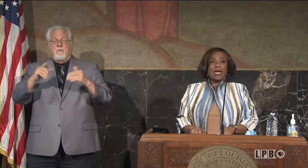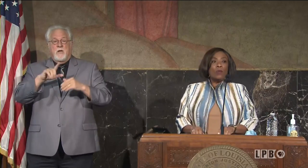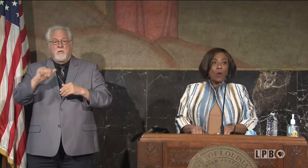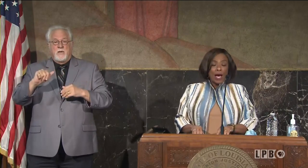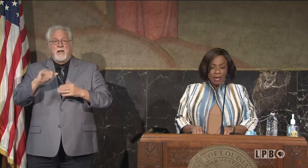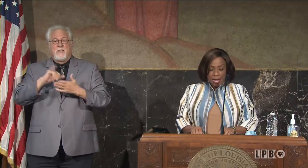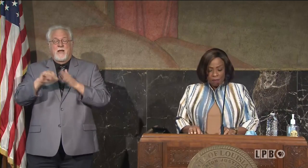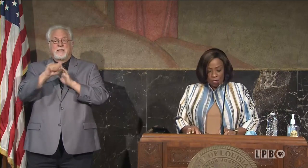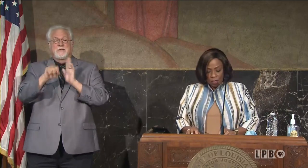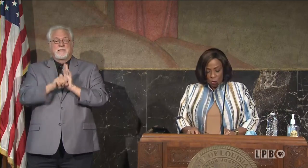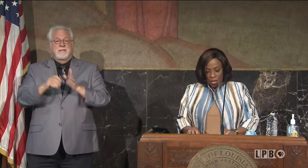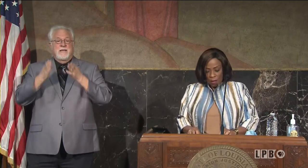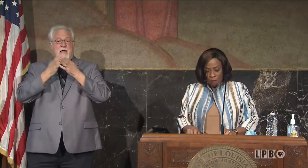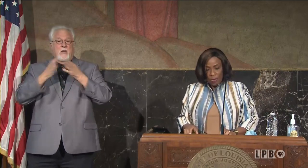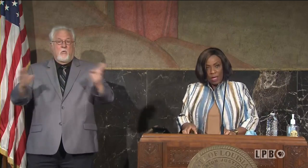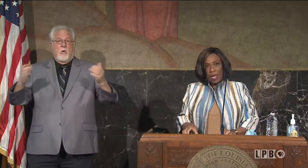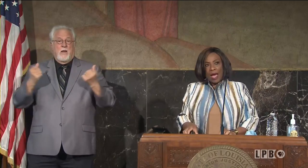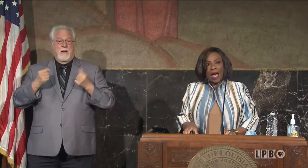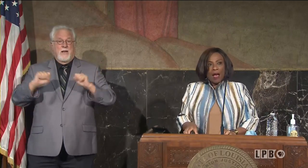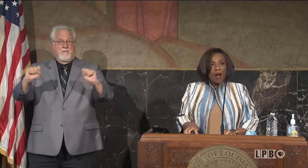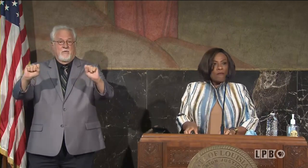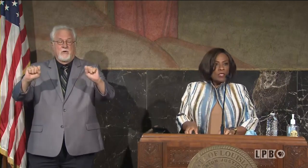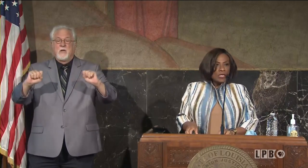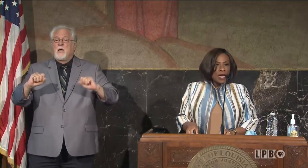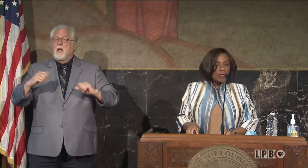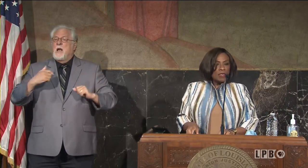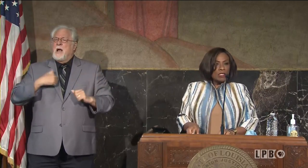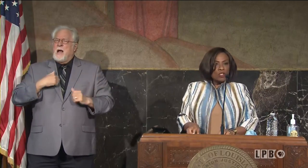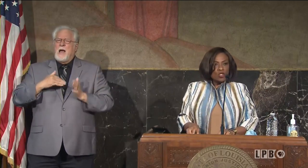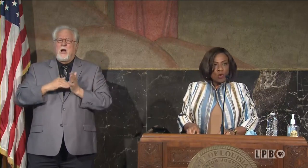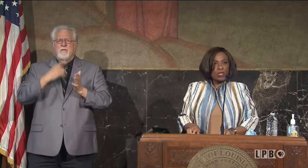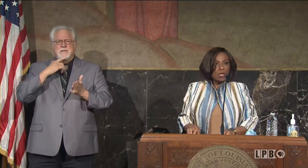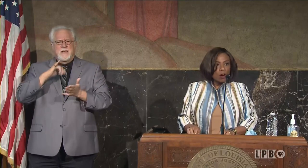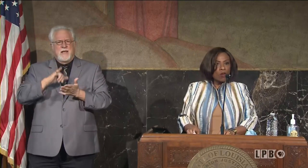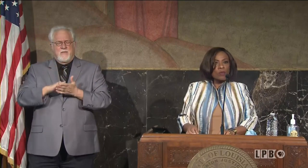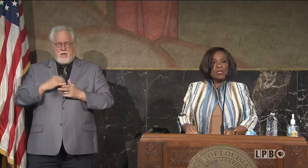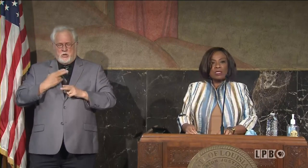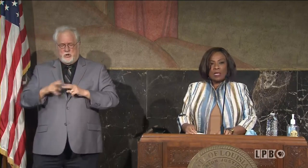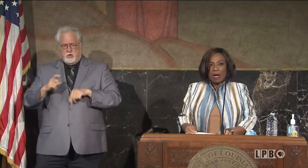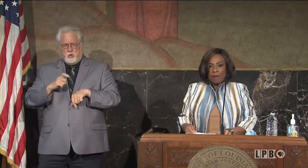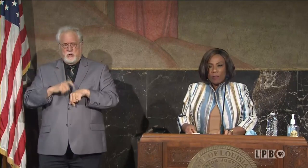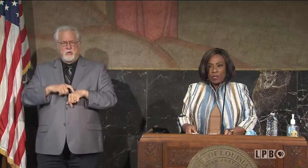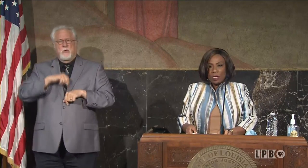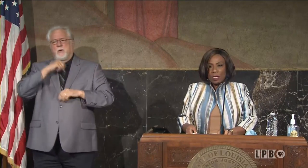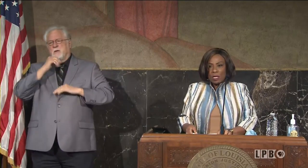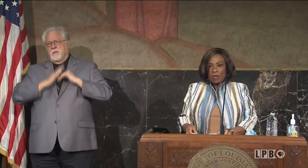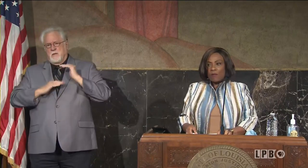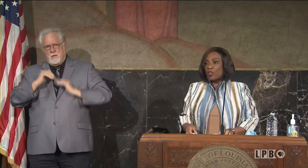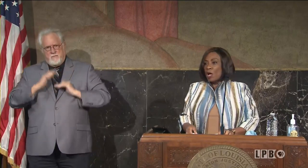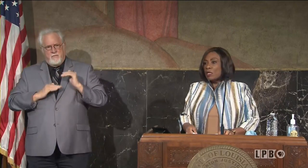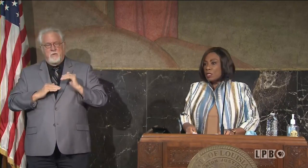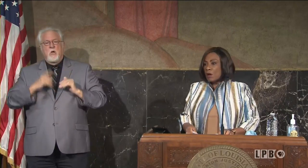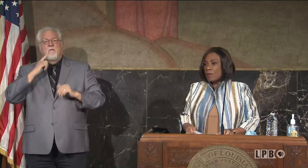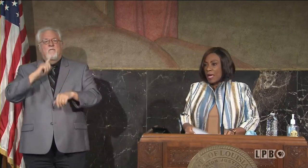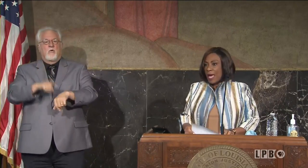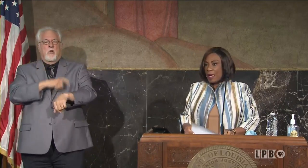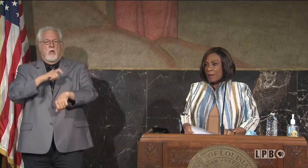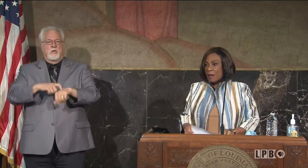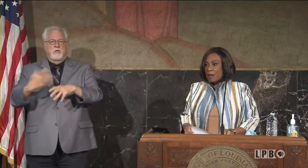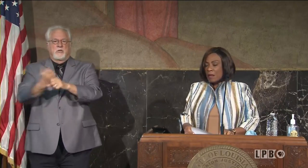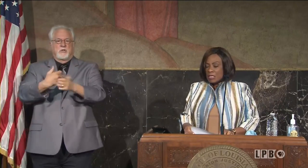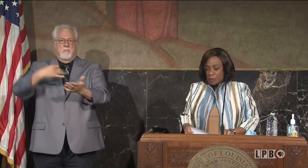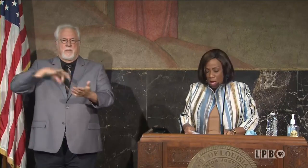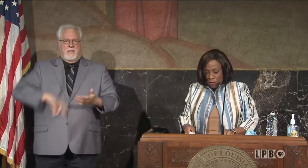a statewide effort as well. I often say this is short-term discomfort for long-term